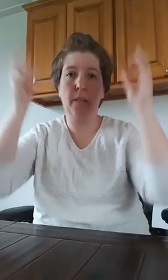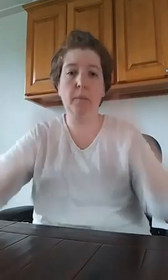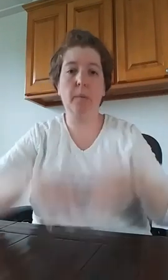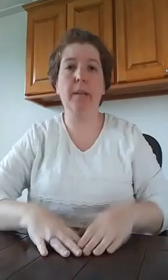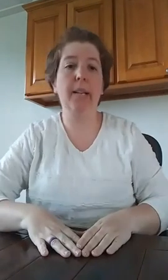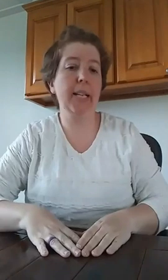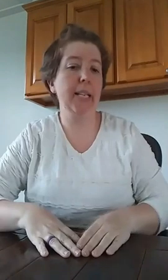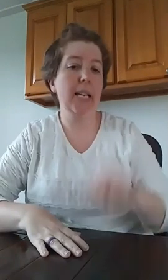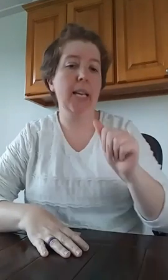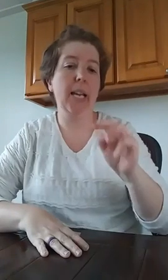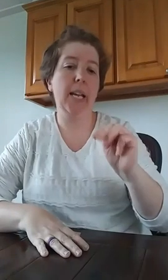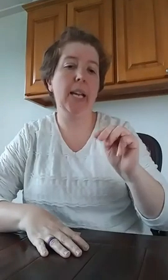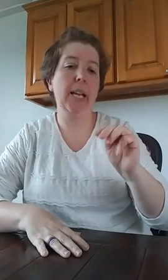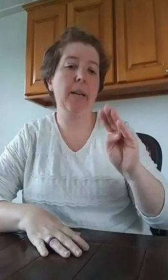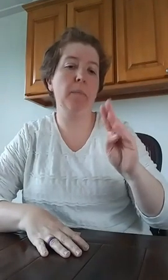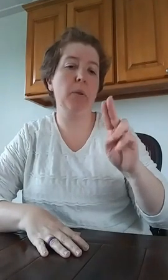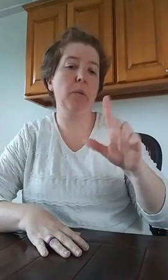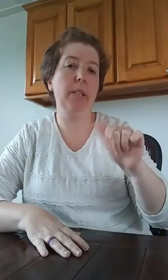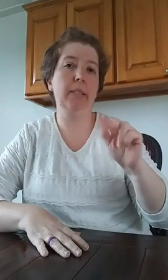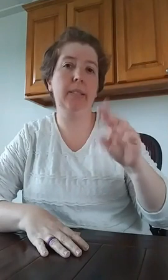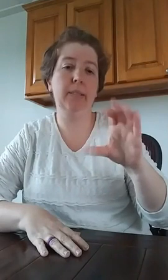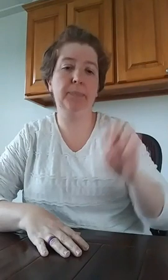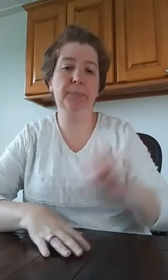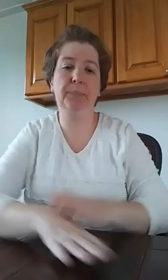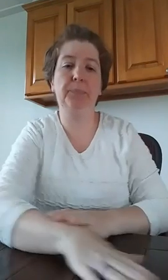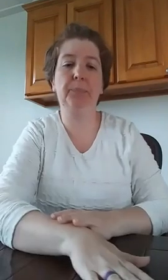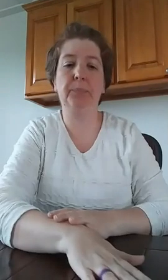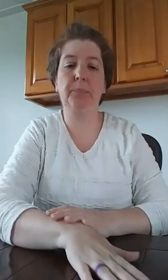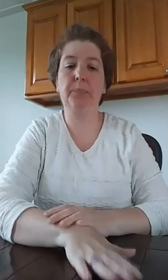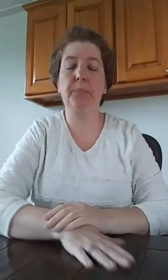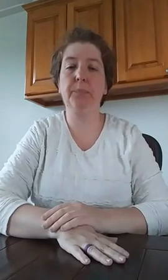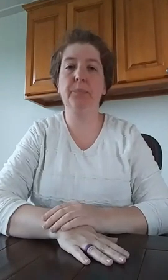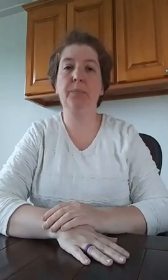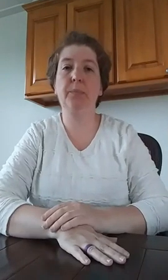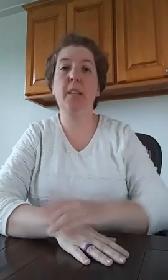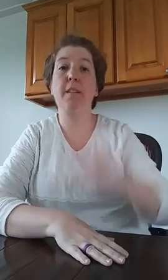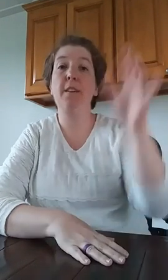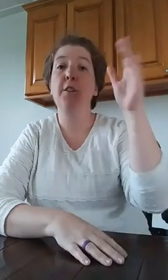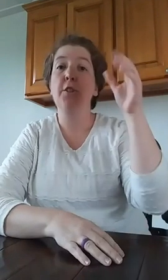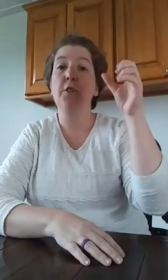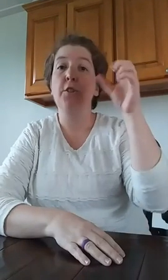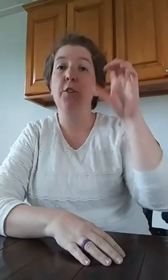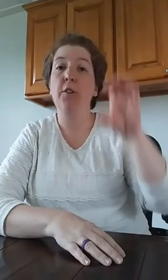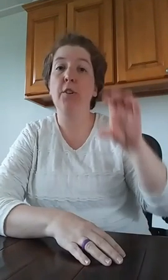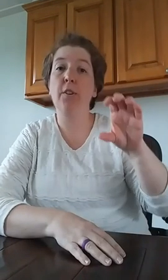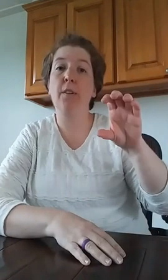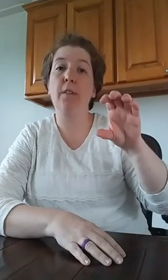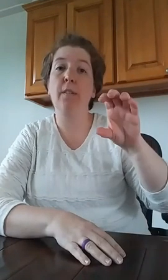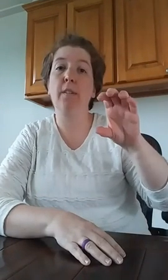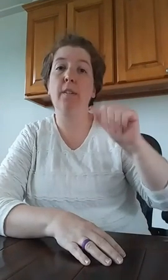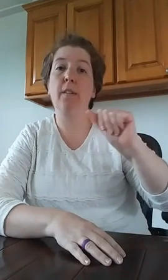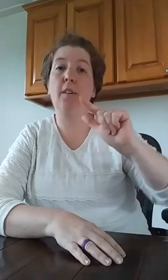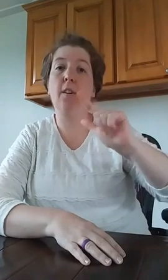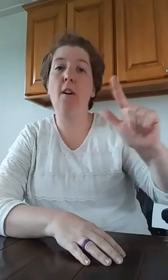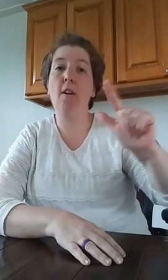either one ambulance call